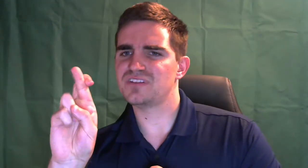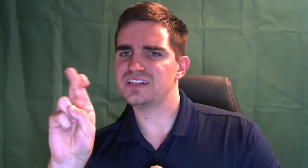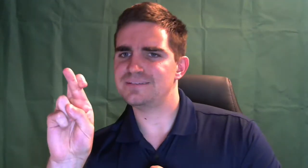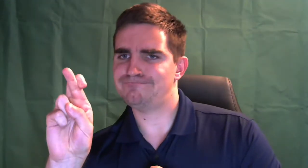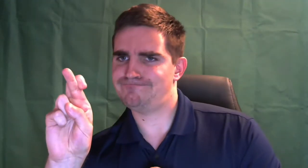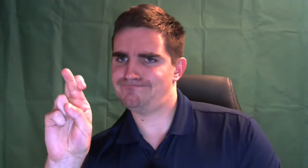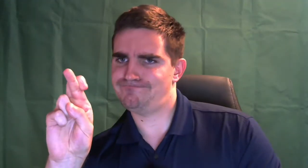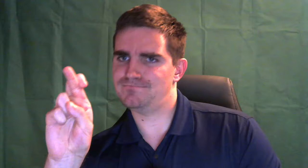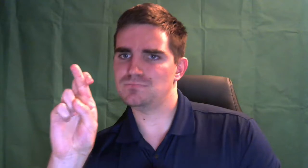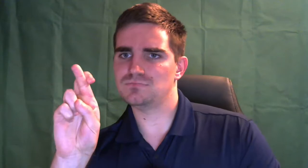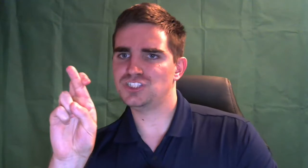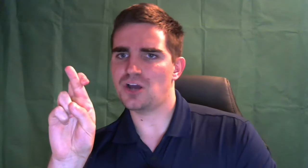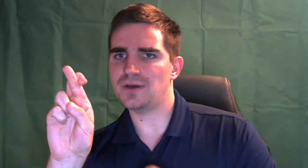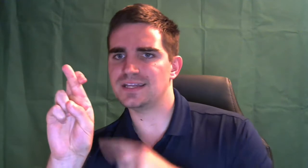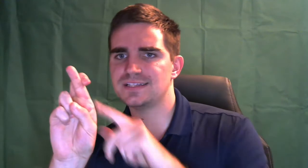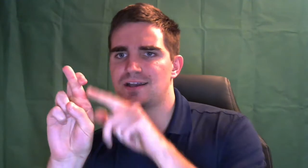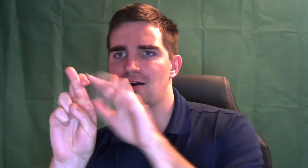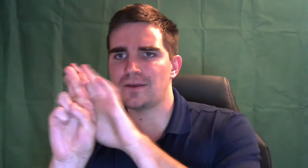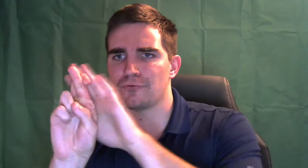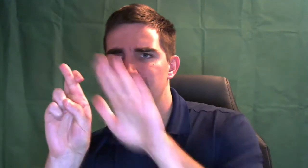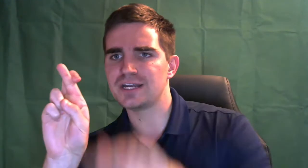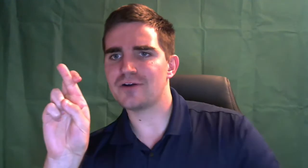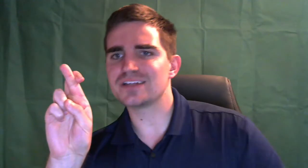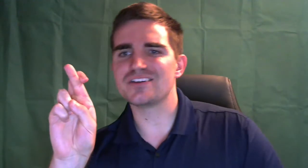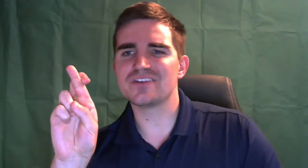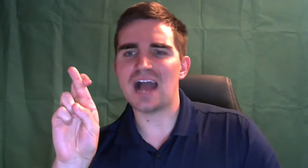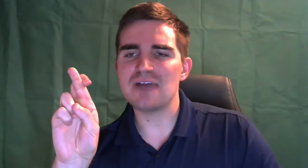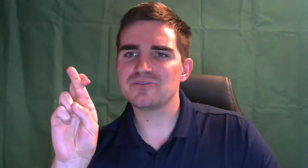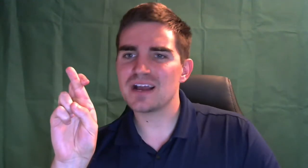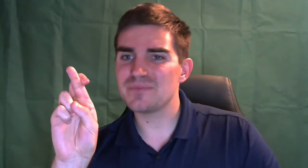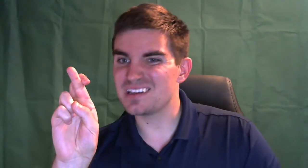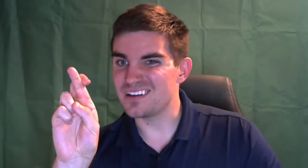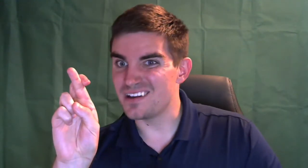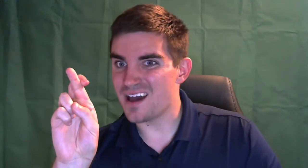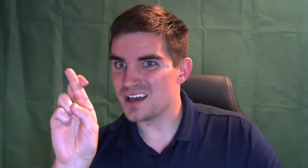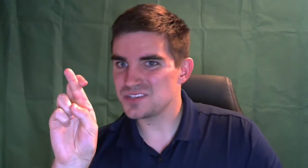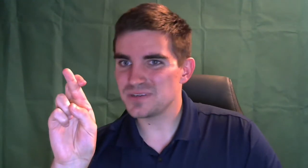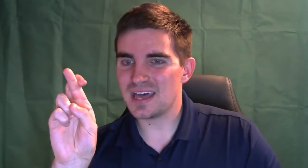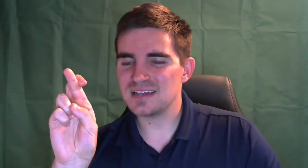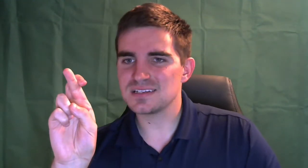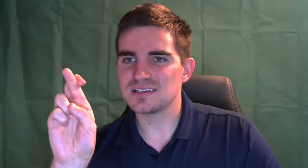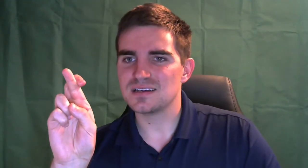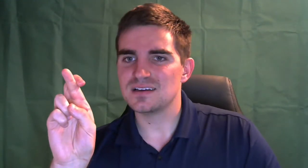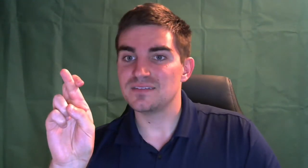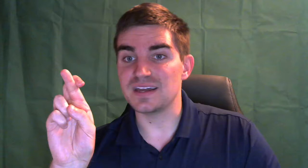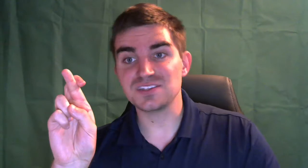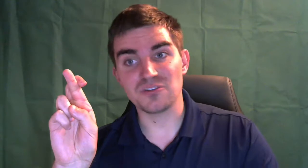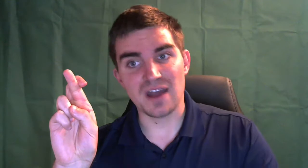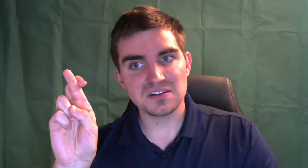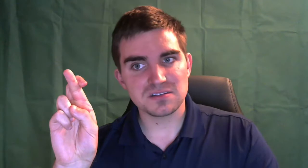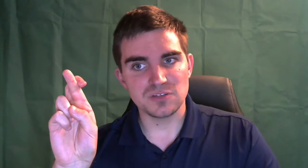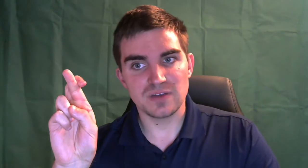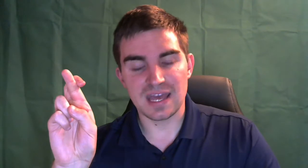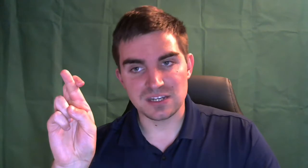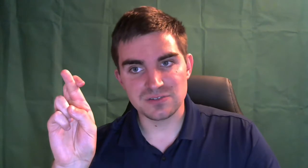really showing that it's an R and they're really crossed over. I would recommend not doing that. That is correct. You can do